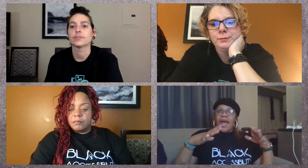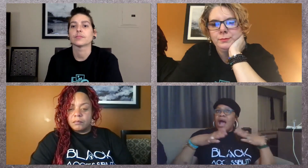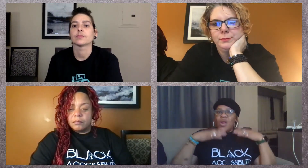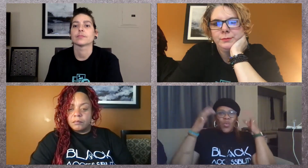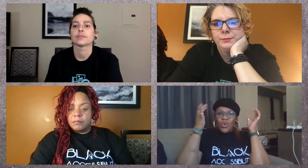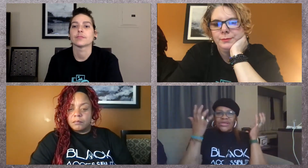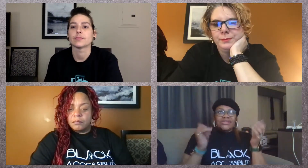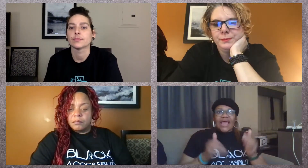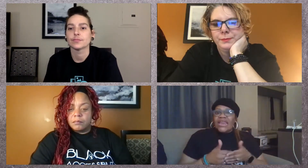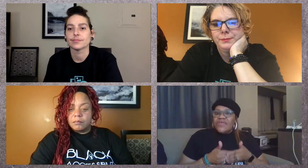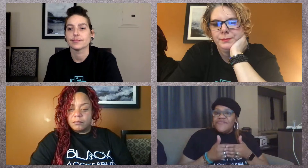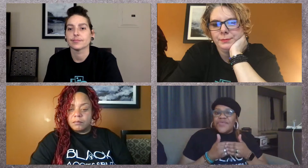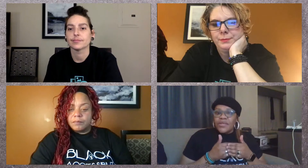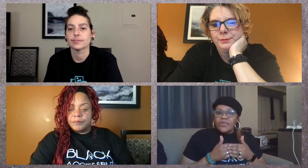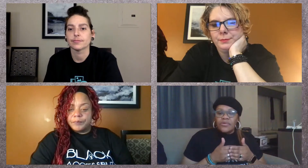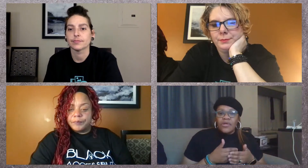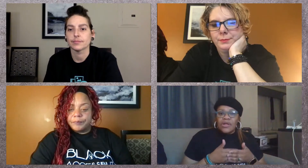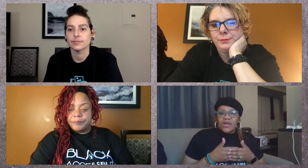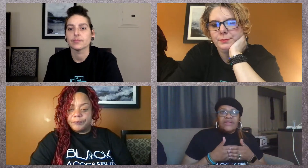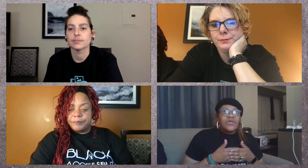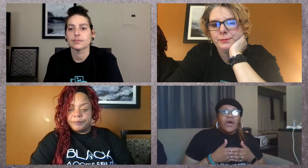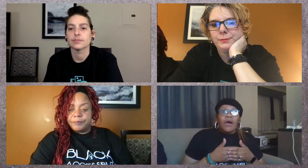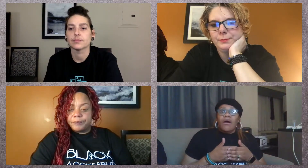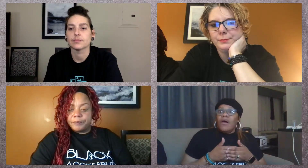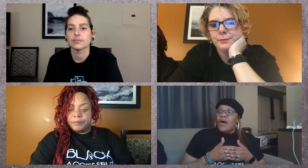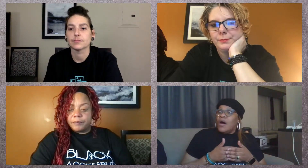trying to be open minded for Hollywood.